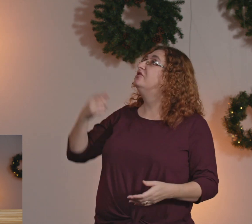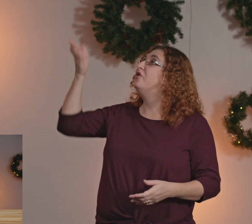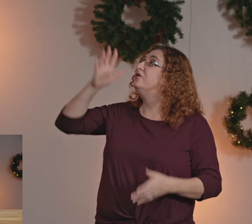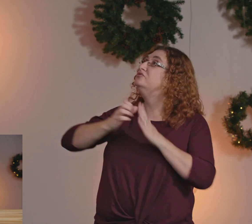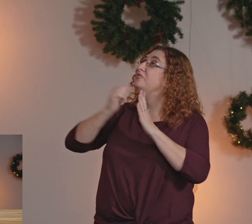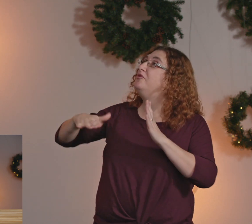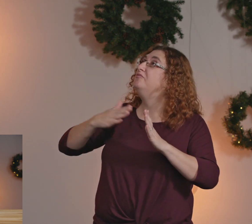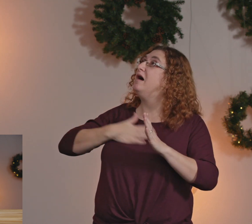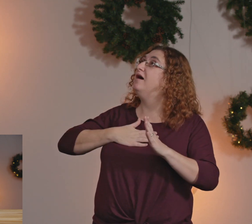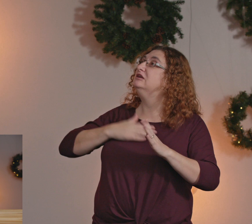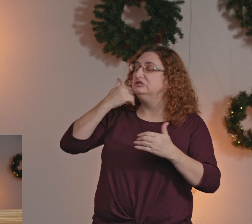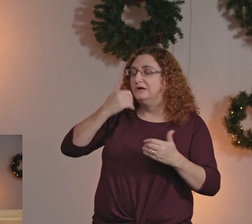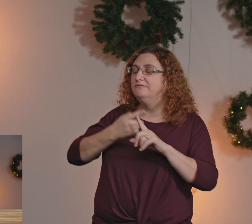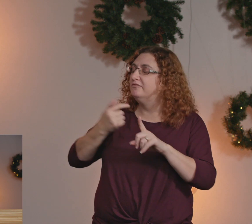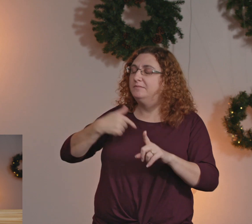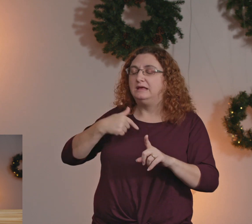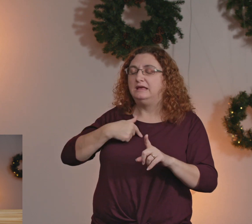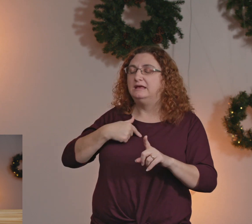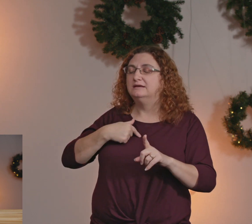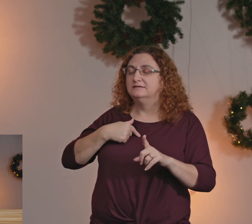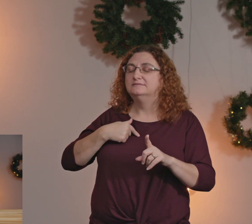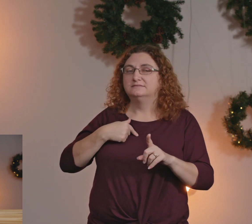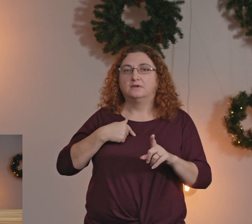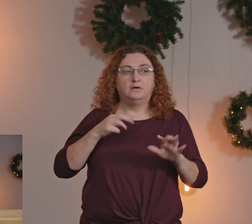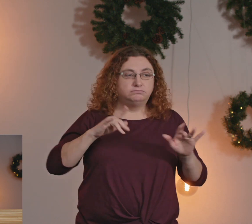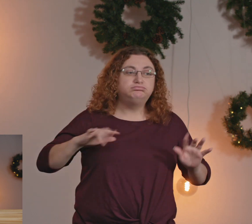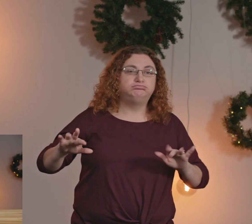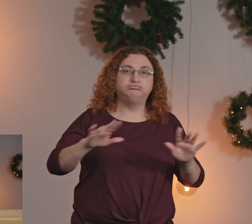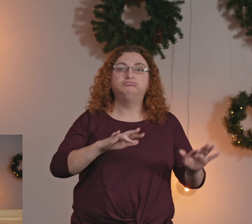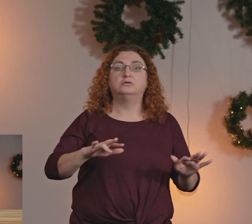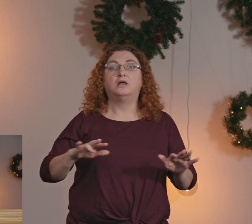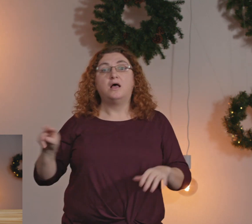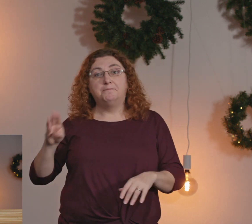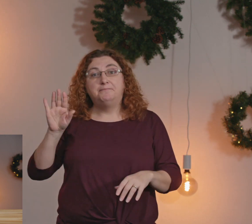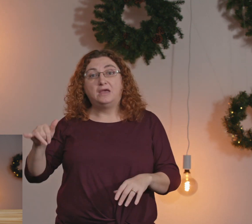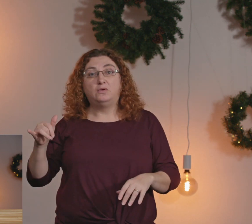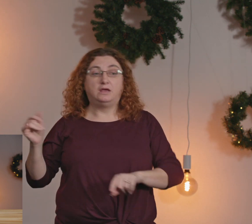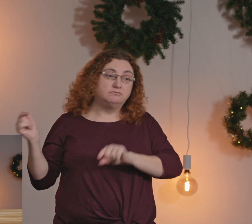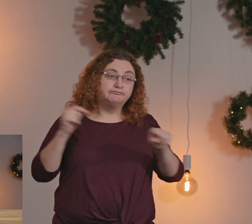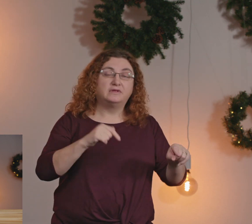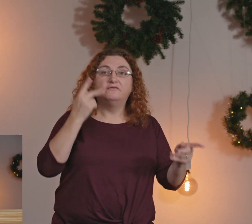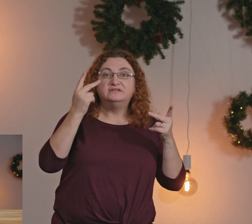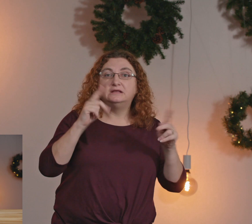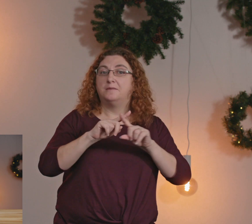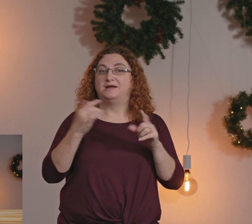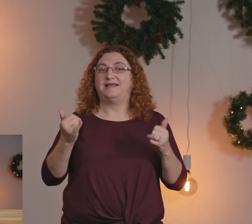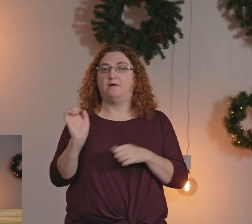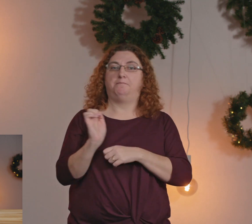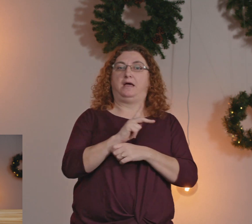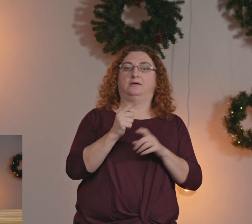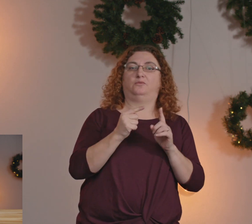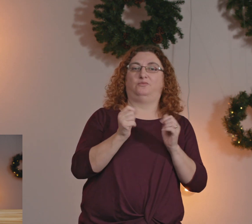And then we pick it up here. So we left them off, and then we started to visit with Mary. But now we're back. We're back with Zechariah. How does